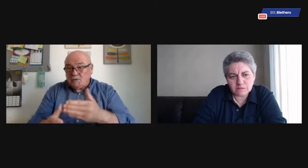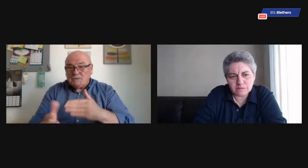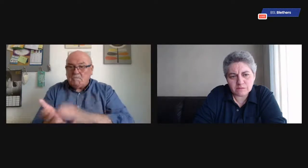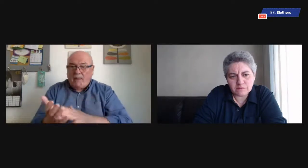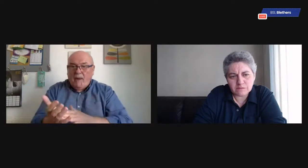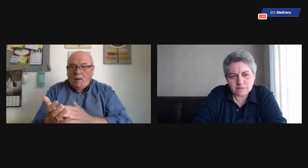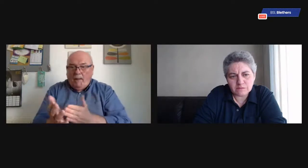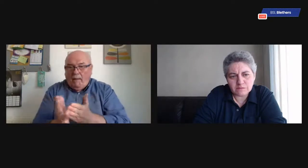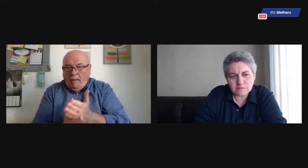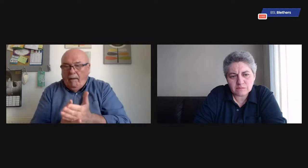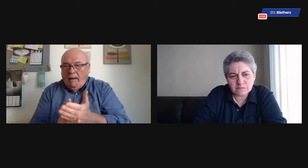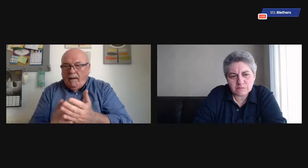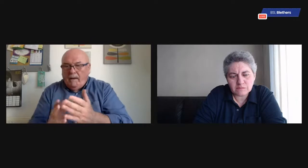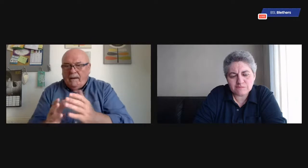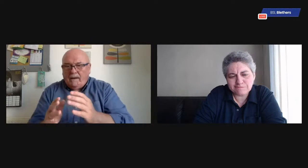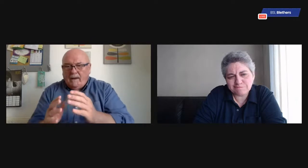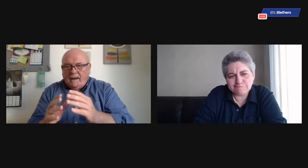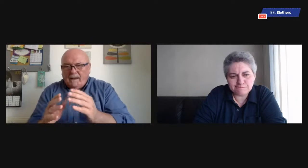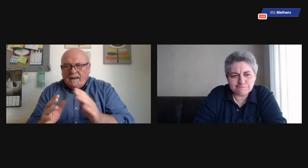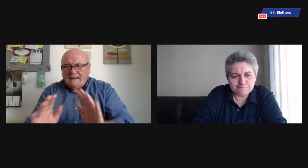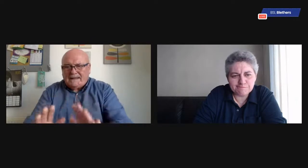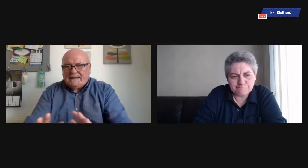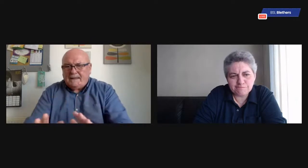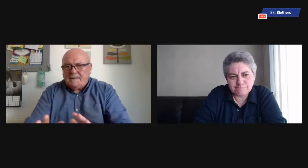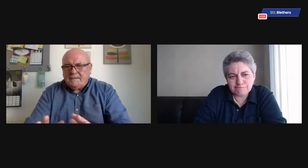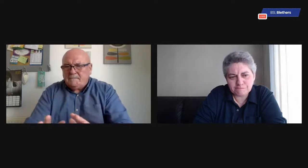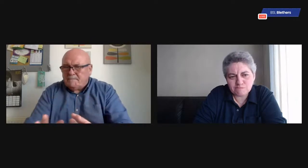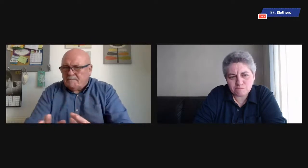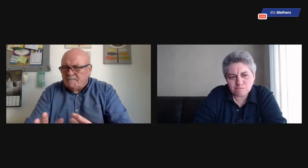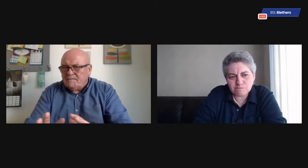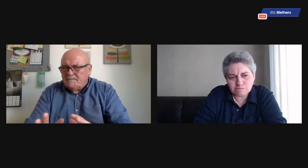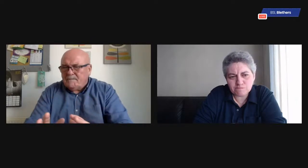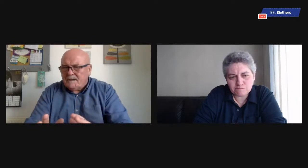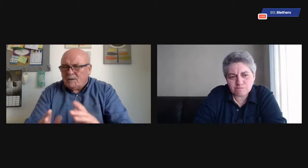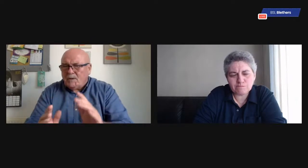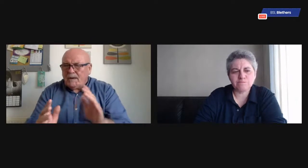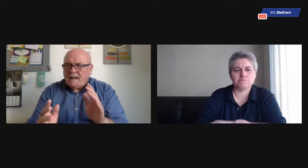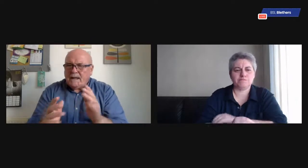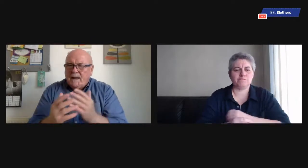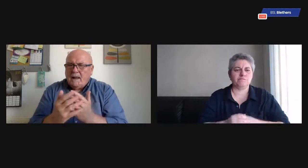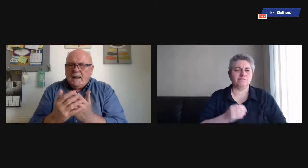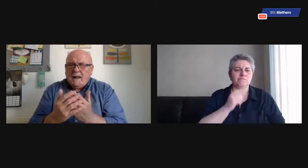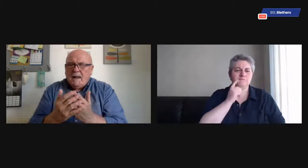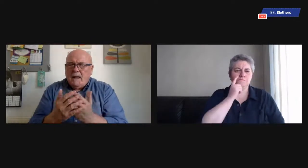mum. They said, you know, I can understand it, but